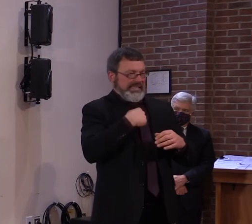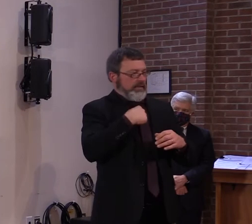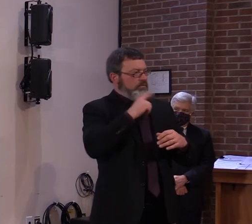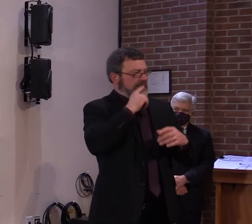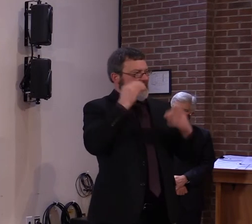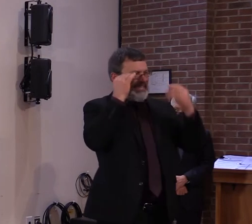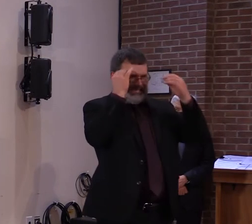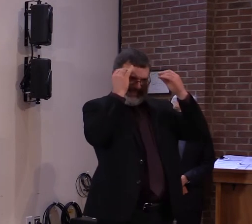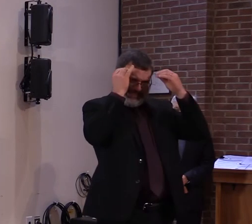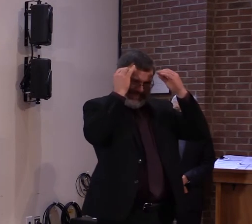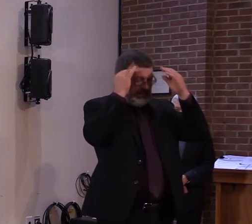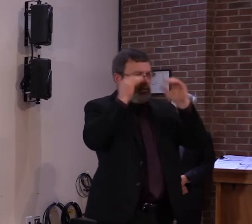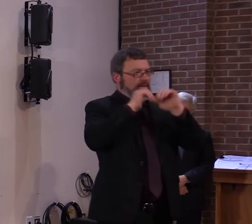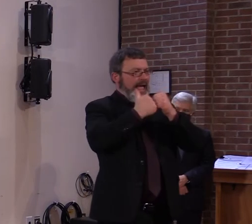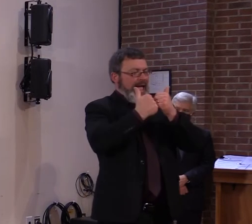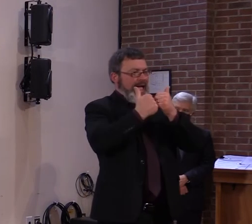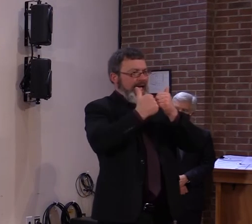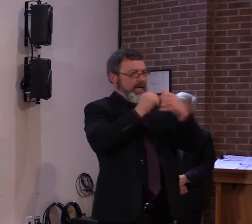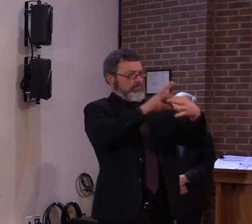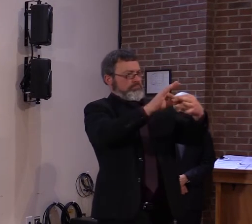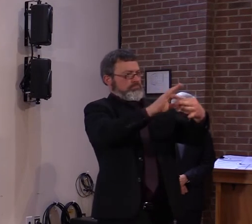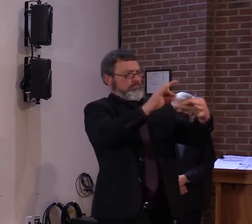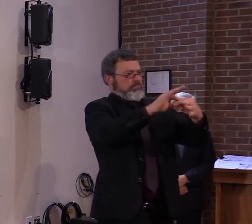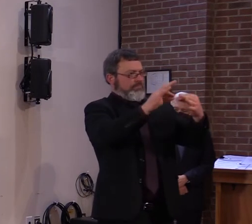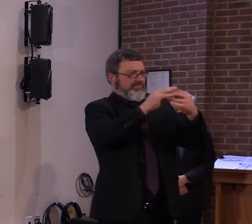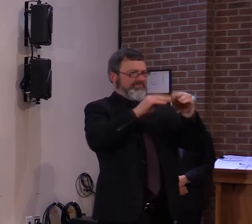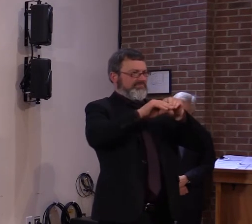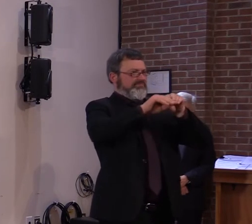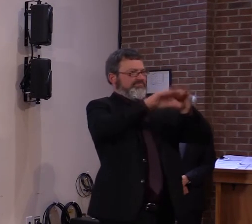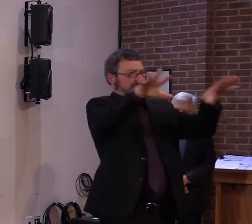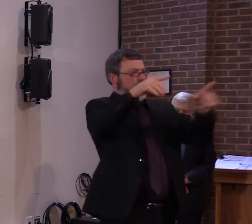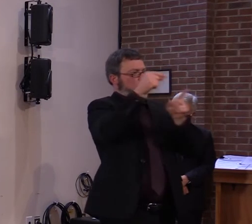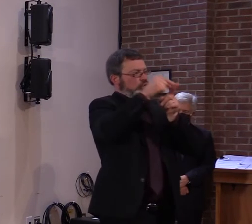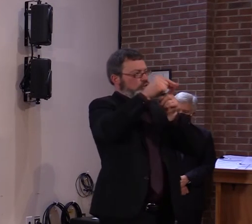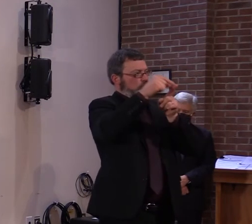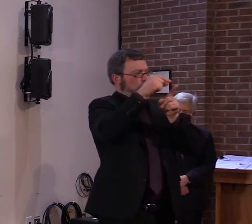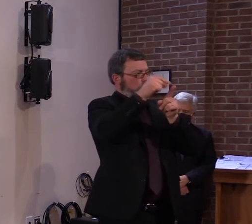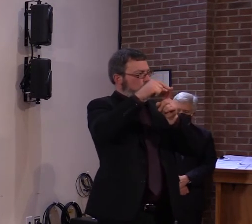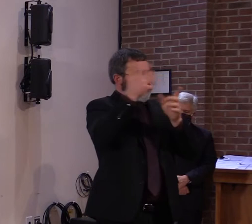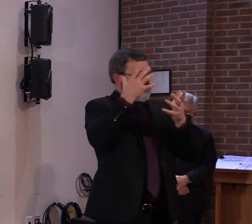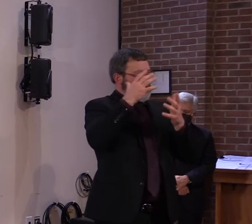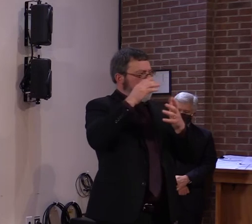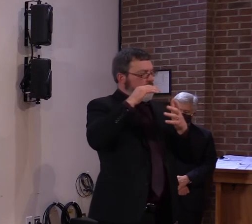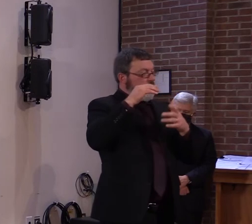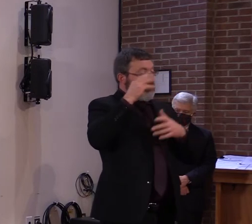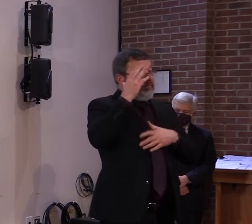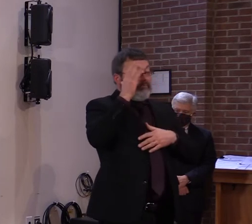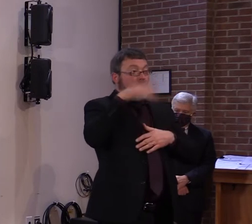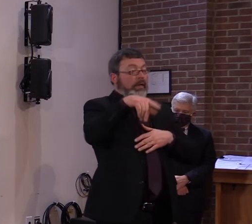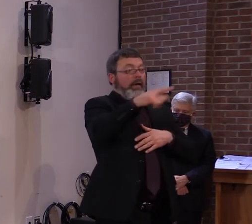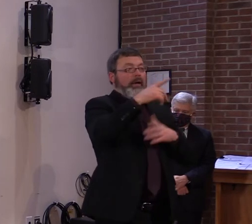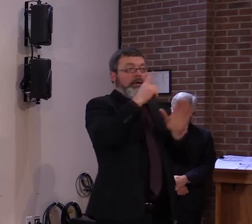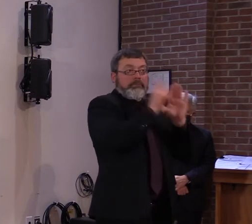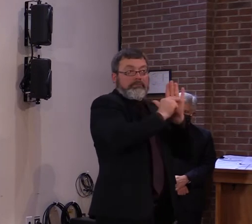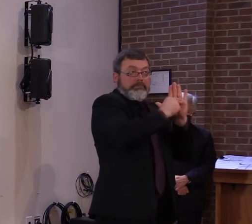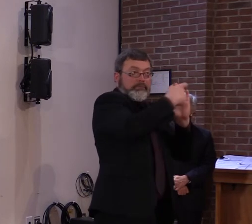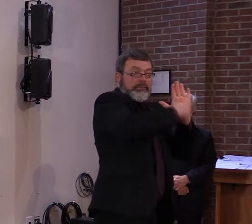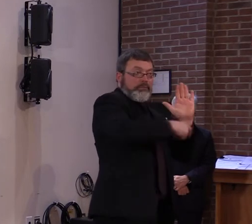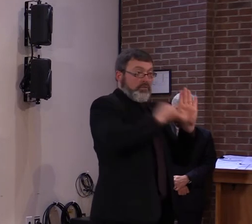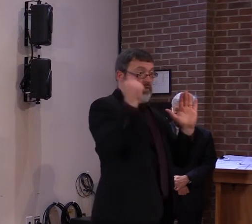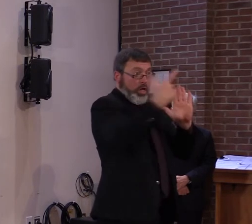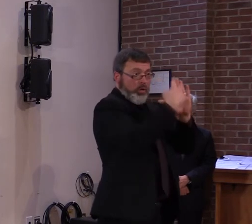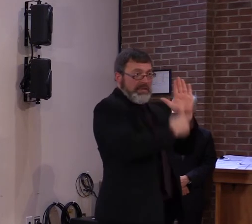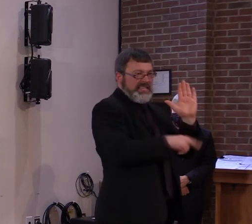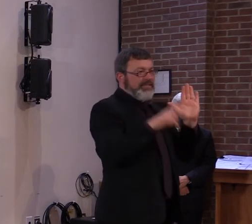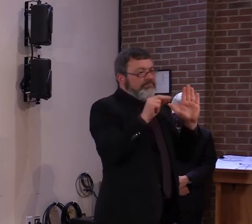in the proper way, because not everybody reads some of the stories that are printed. Some don't hear